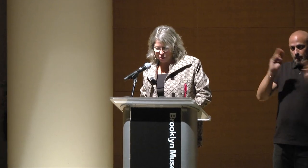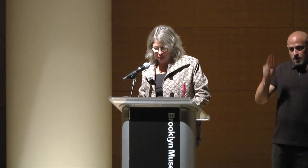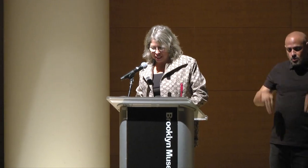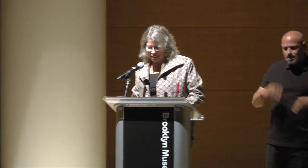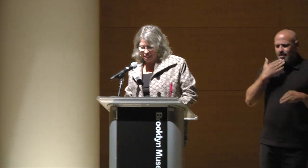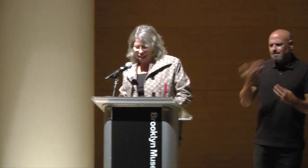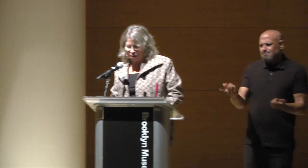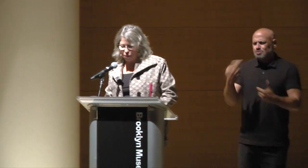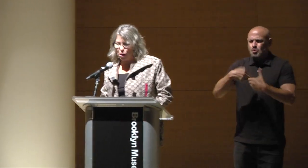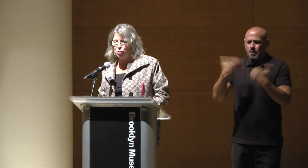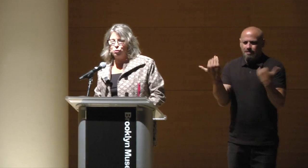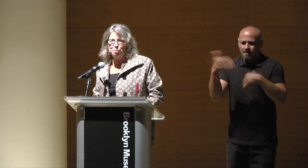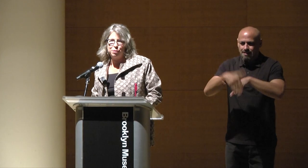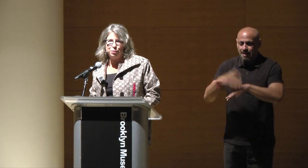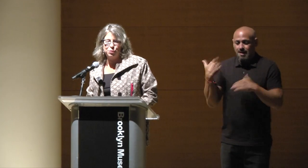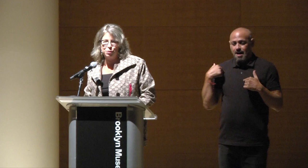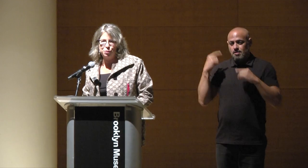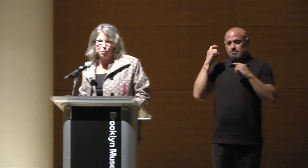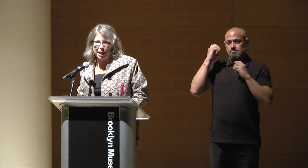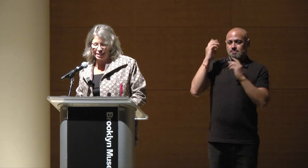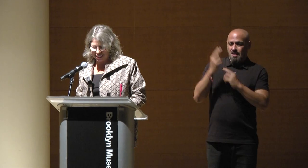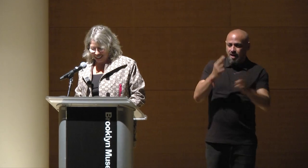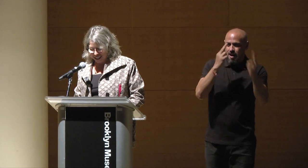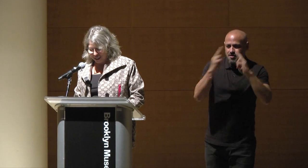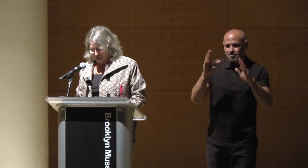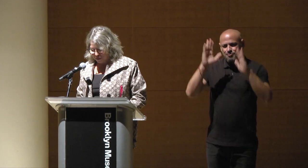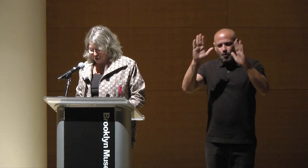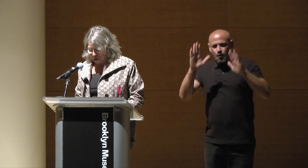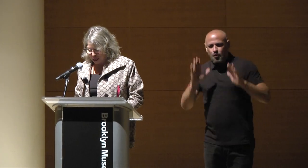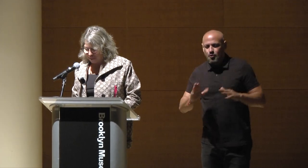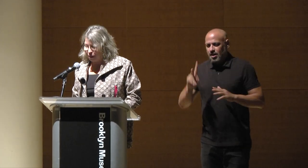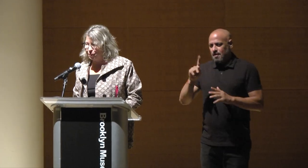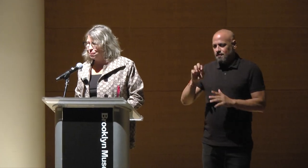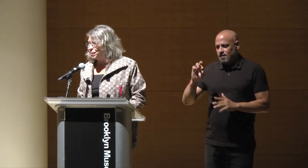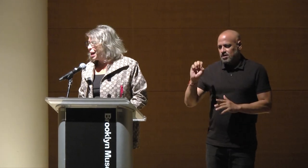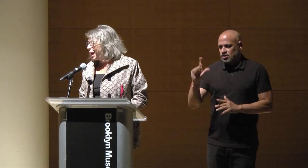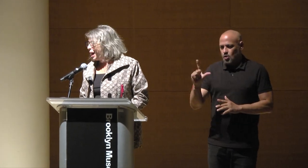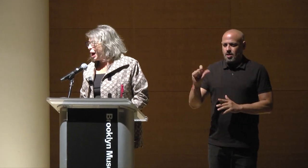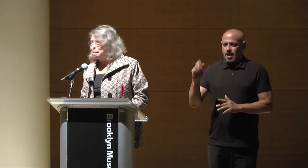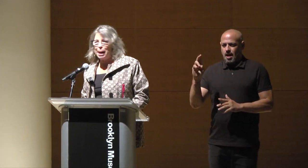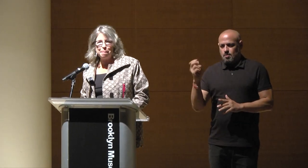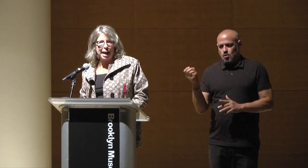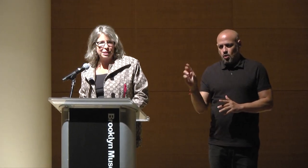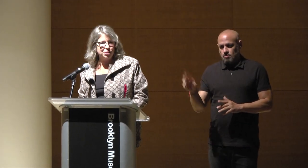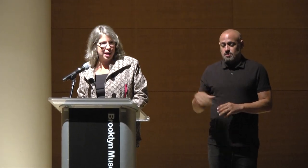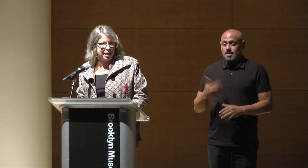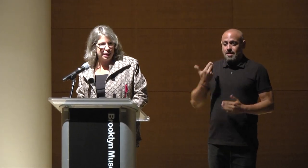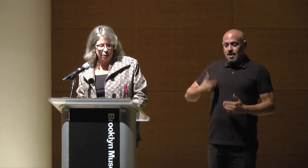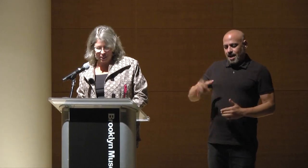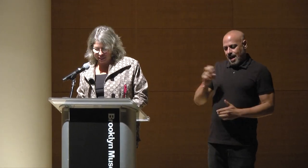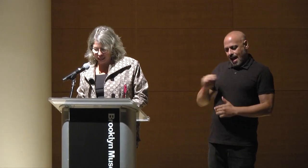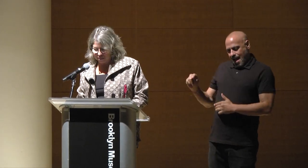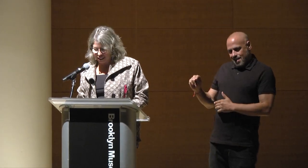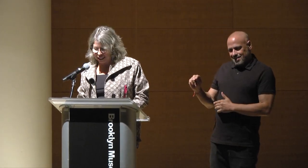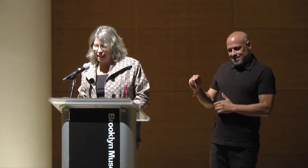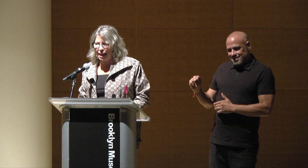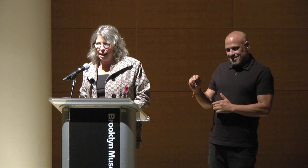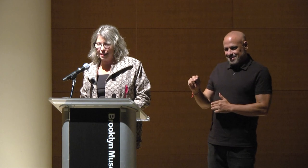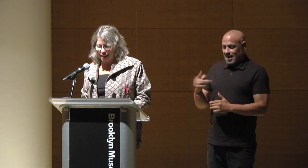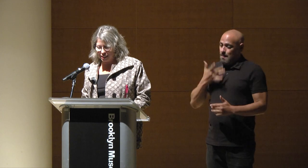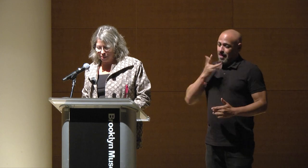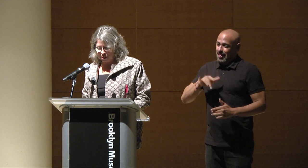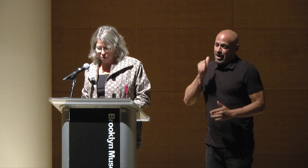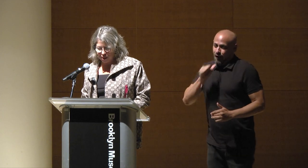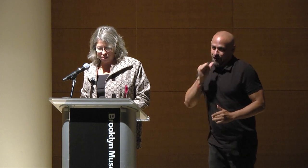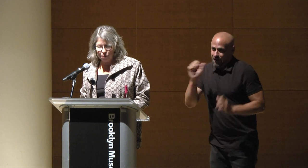thank you for joining us tonight for our tribute to the great Virgil Abloh. I'm Ann Pasternak, and I always say I'm the lucky